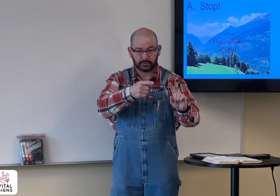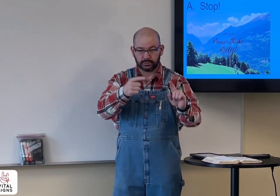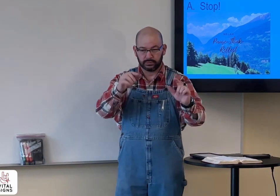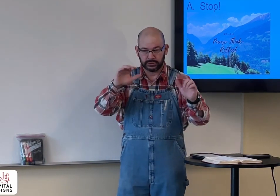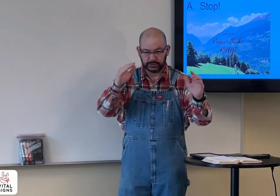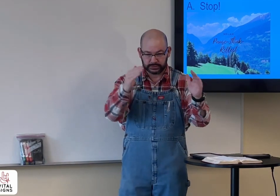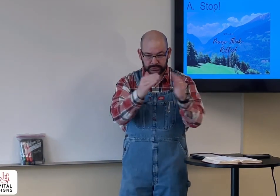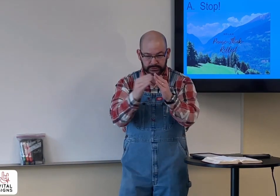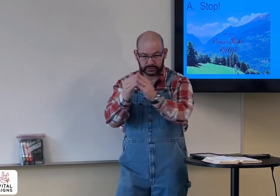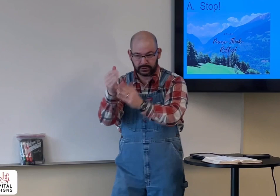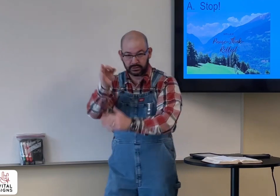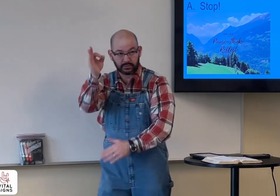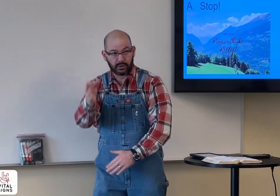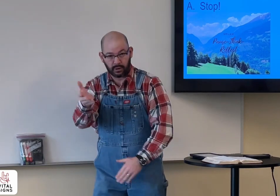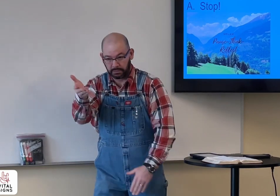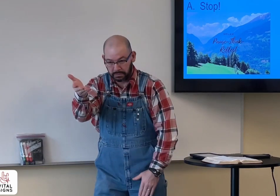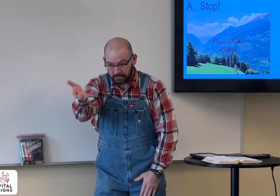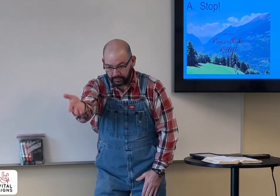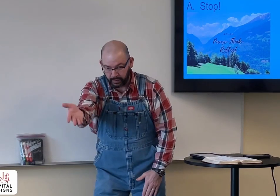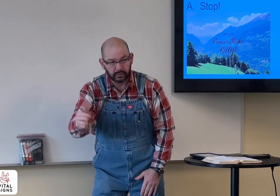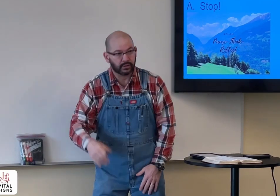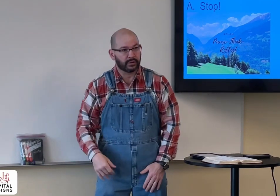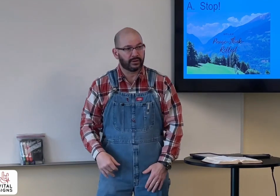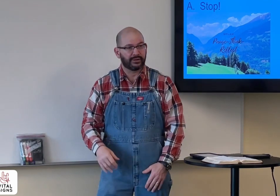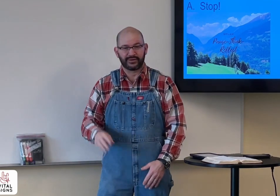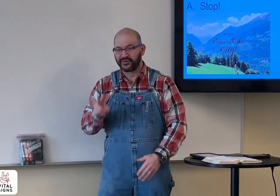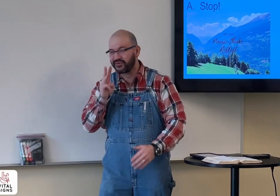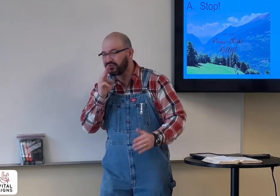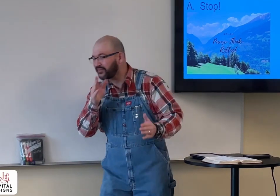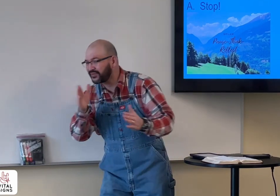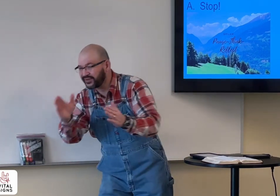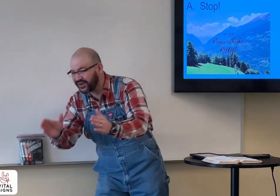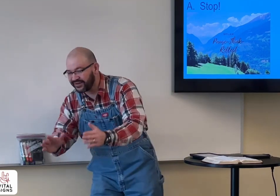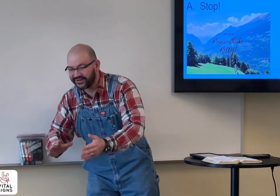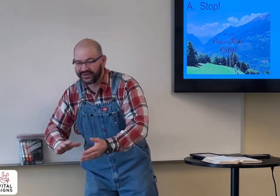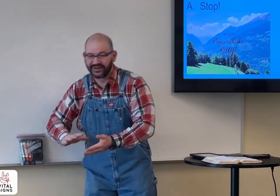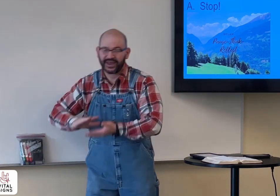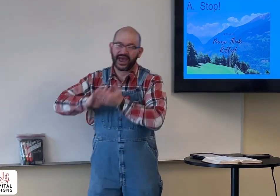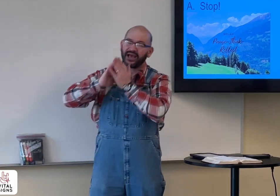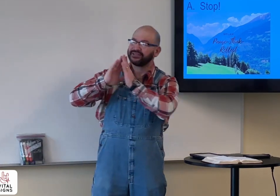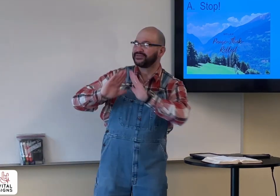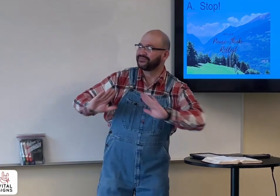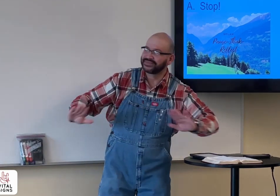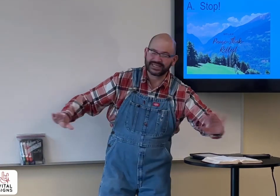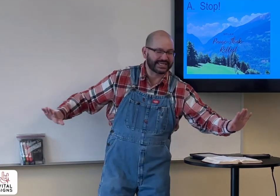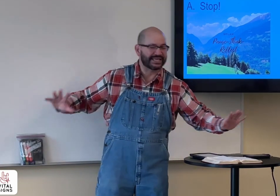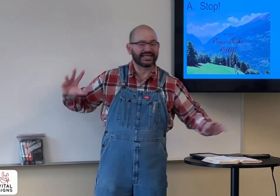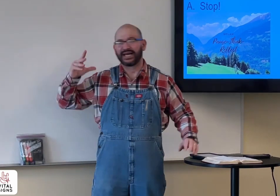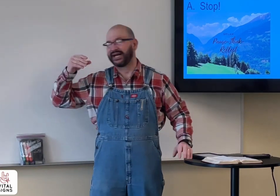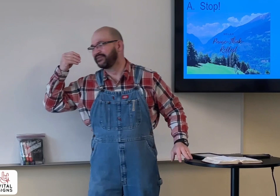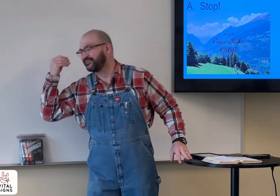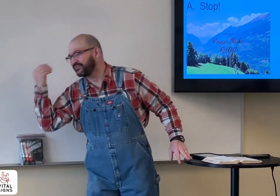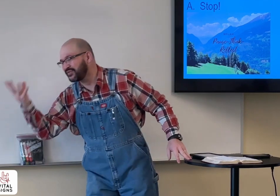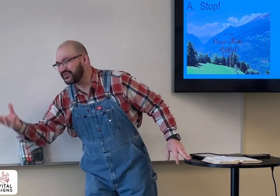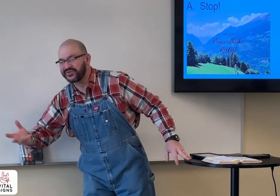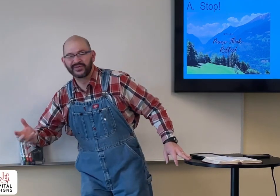The point, the city of God is there. The stream runs through it. It's peaceful. It's